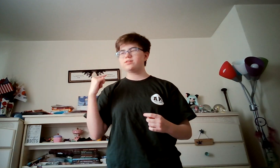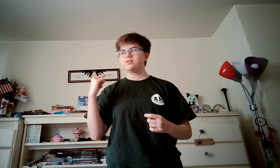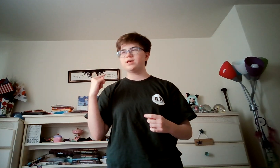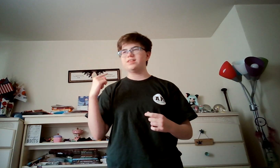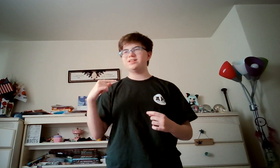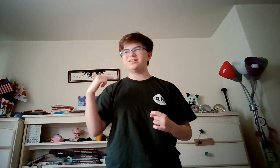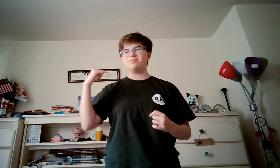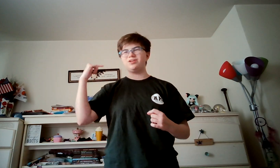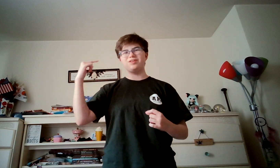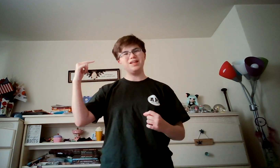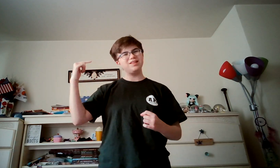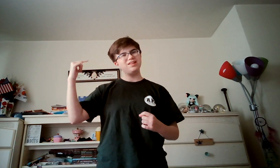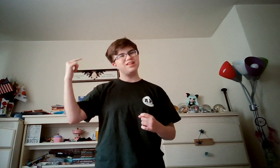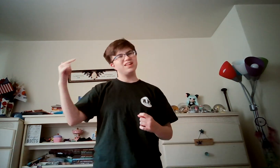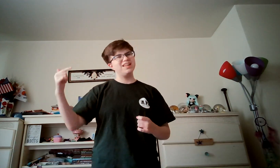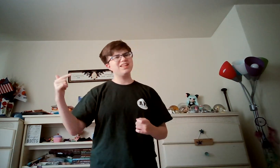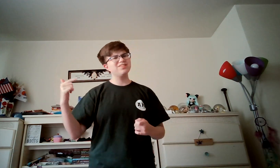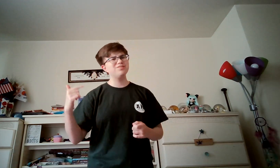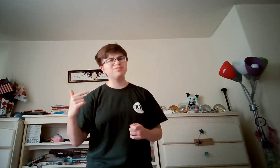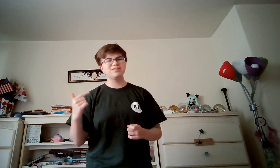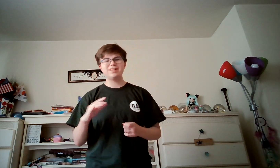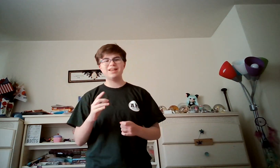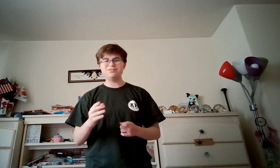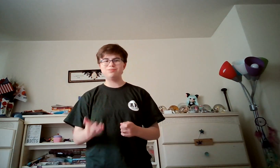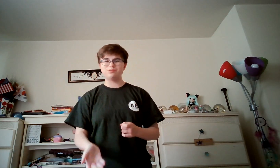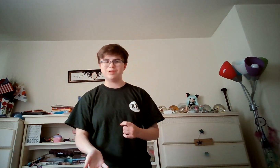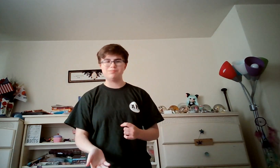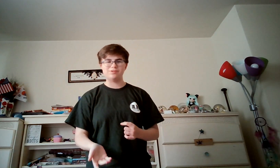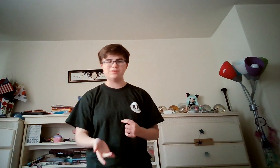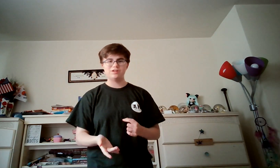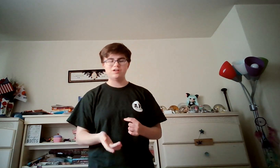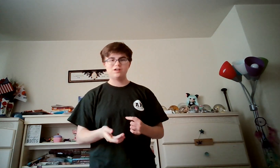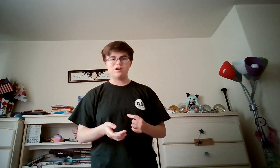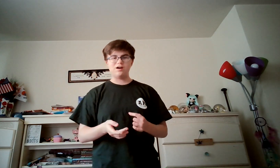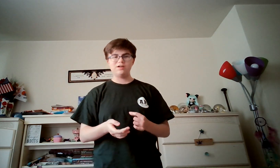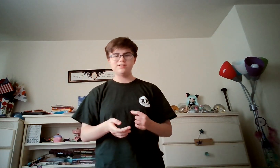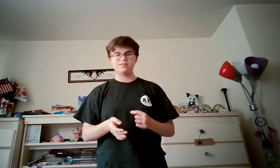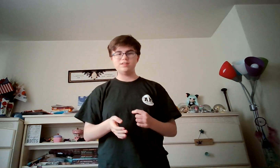I think it's like my great aunt, but it's like I don't remember, honestly,